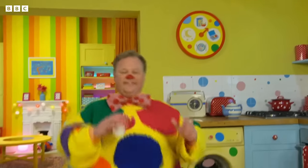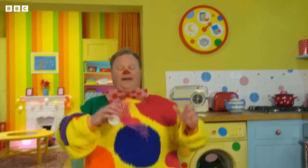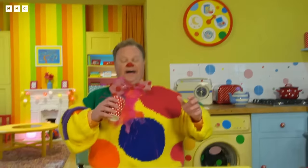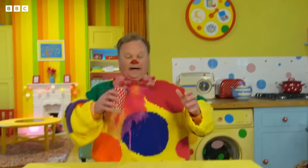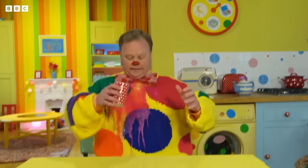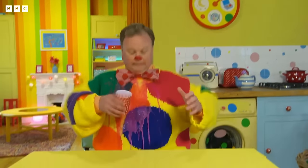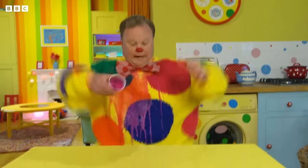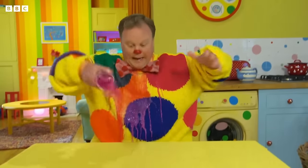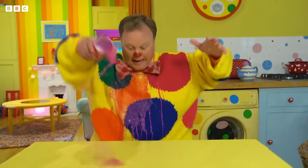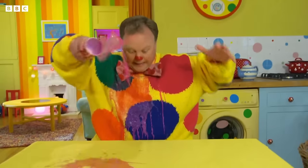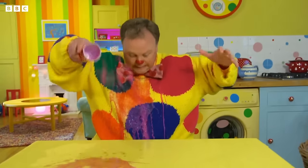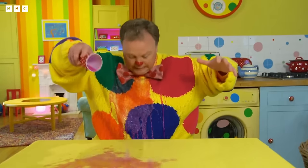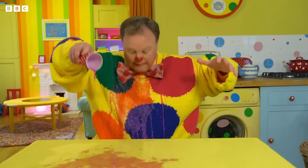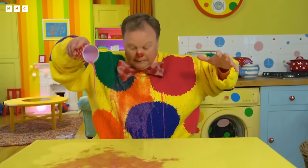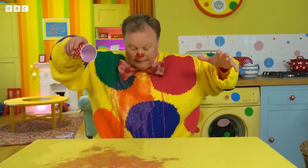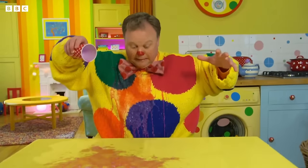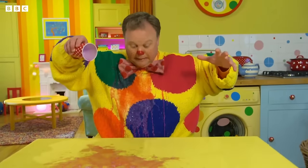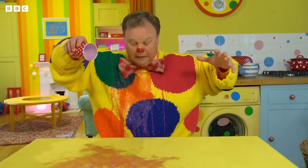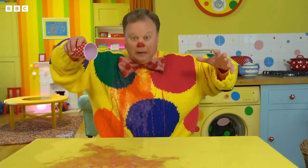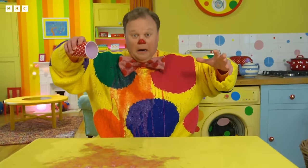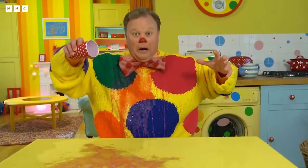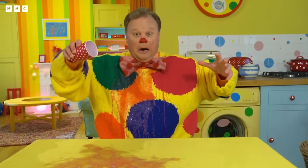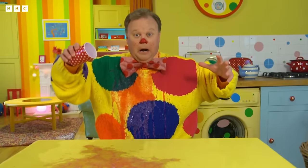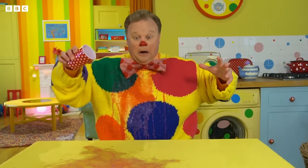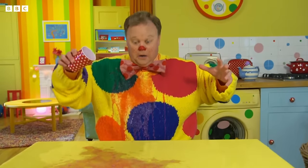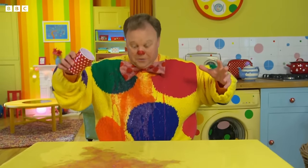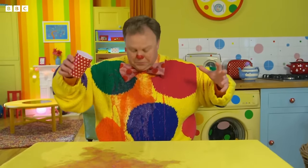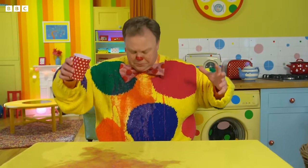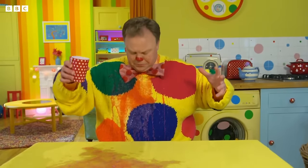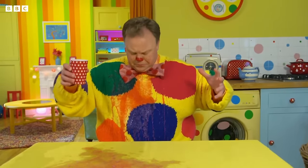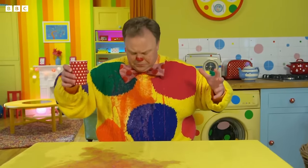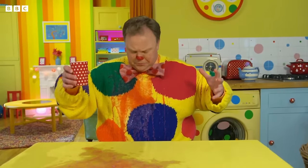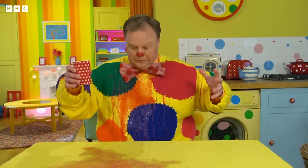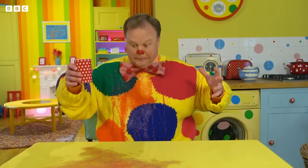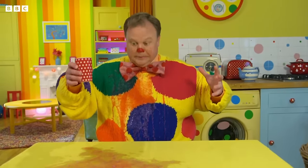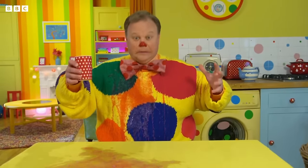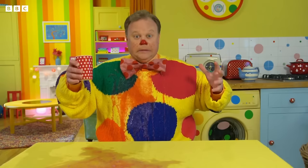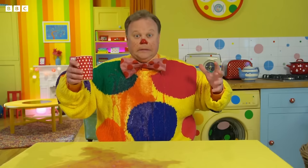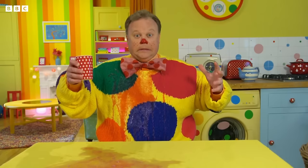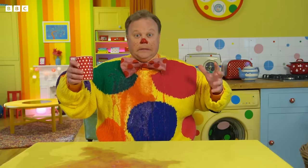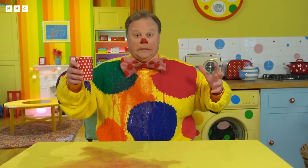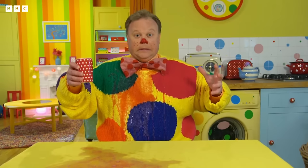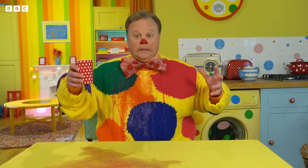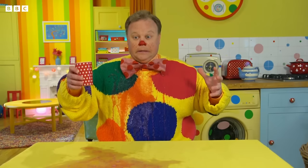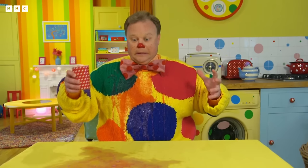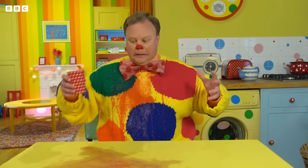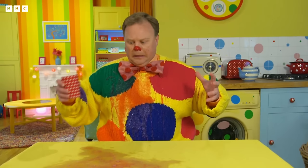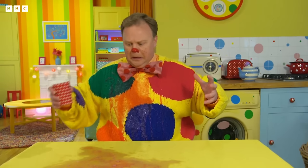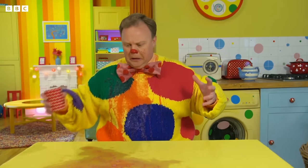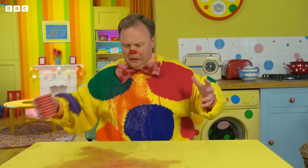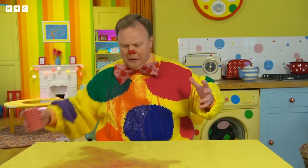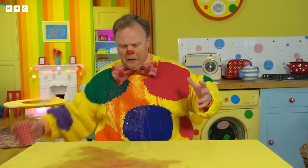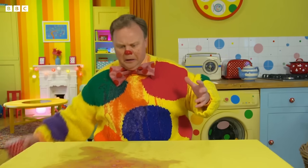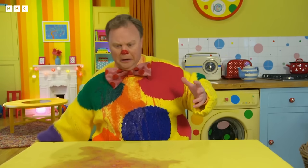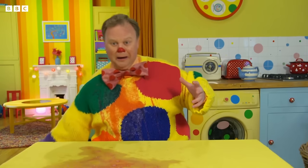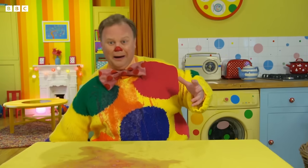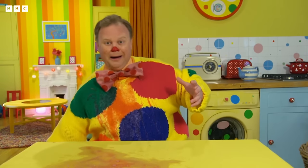Favorite. Oh, dear, Mr. Tumble. Your drink has gone all over the